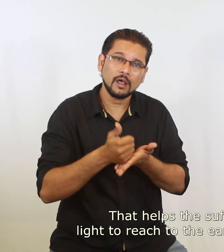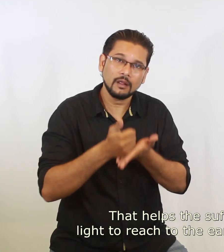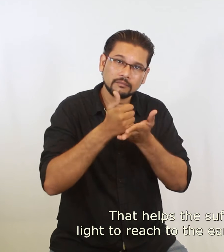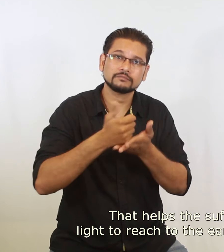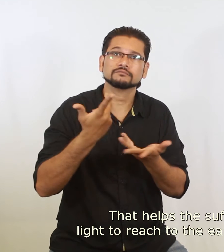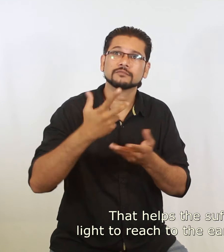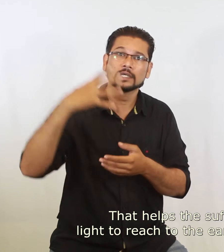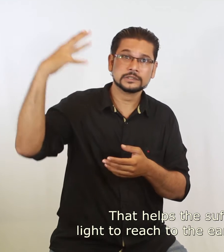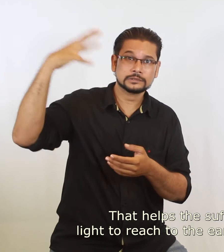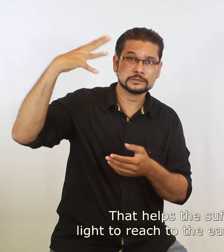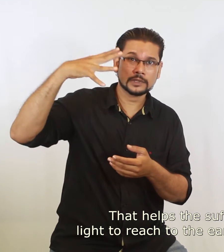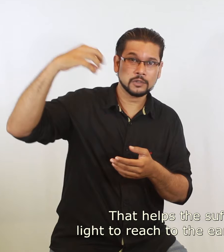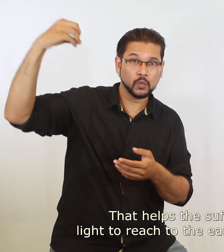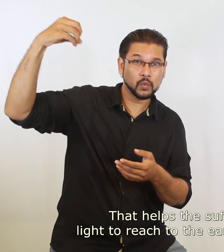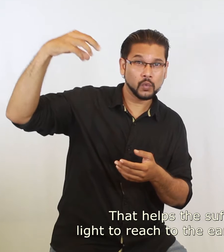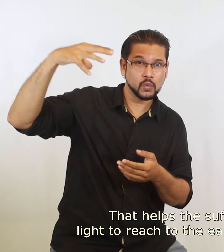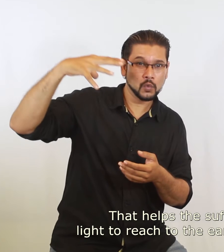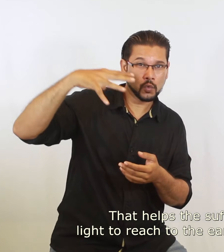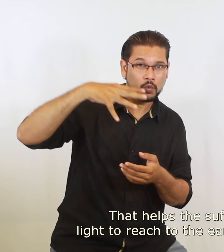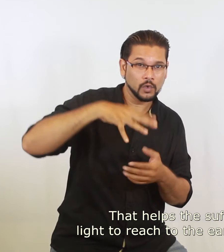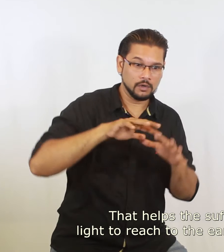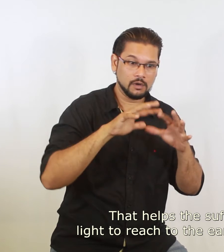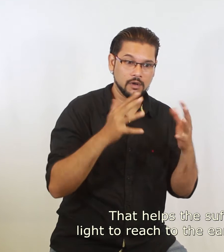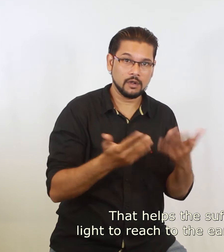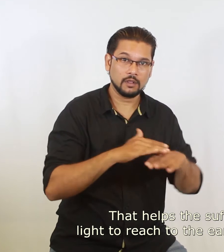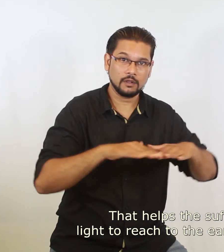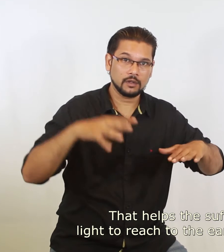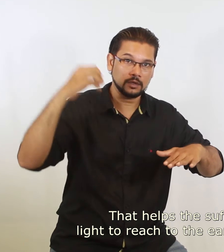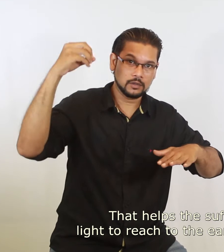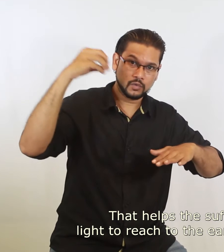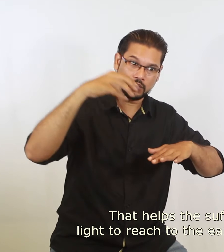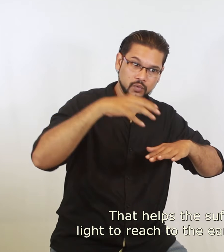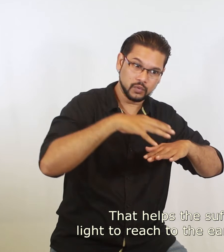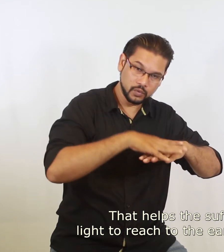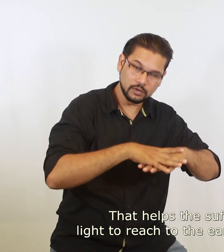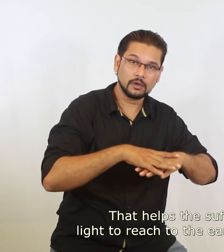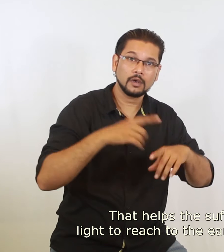That helps the sufficient light to reach the Earth's surface